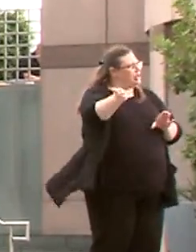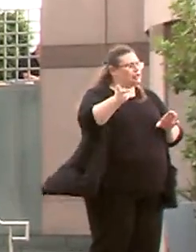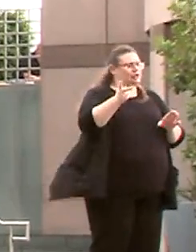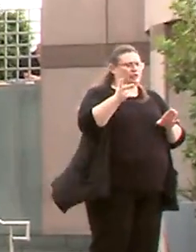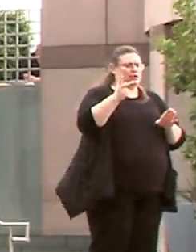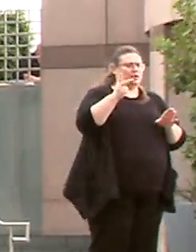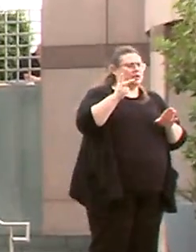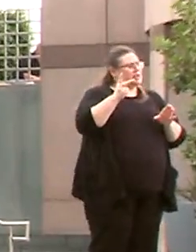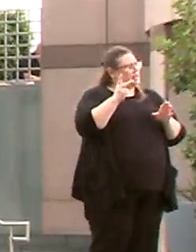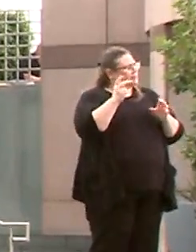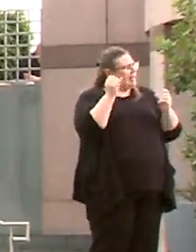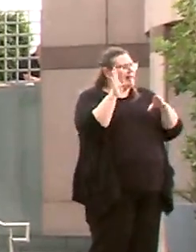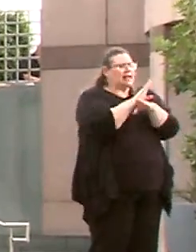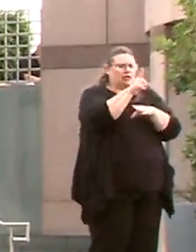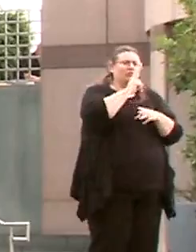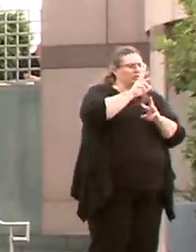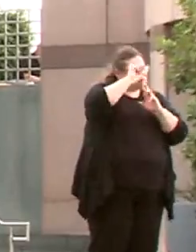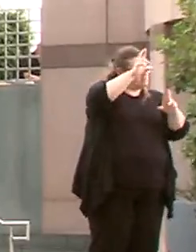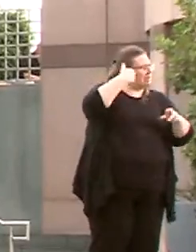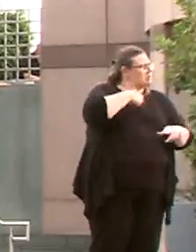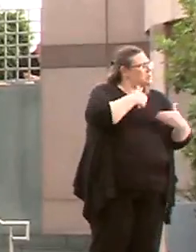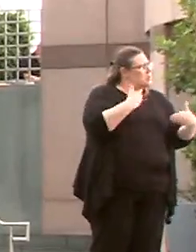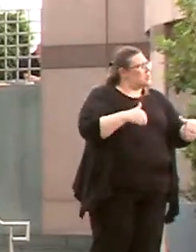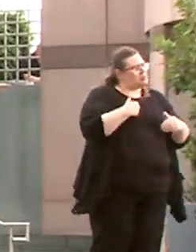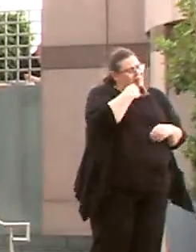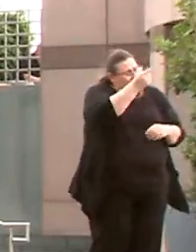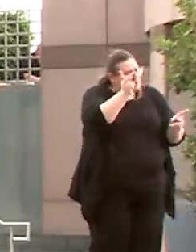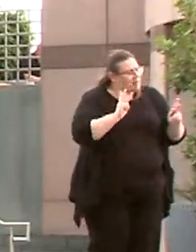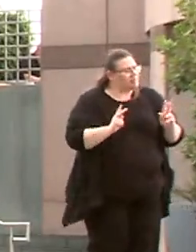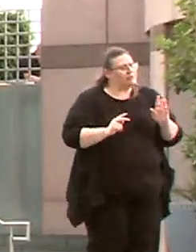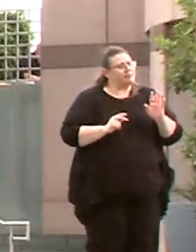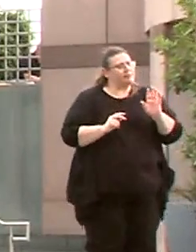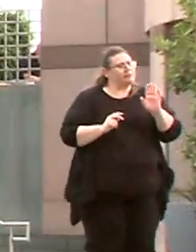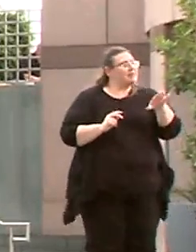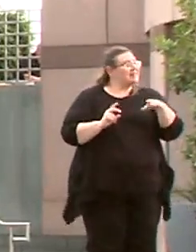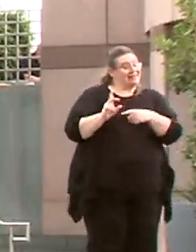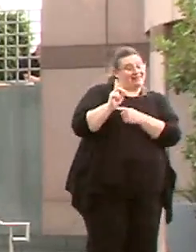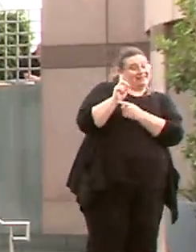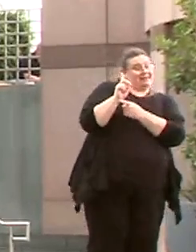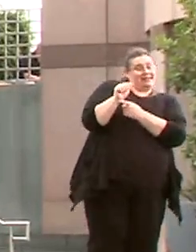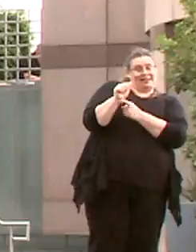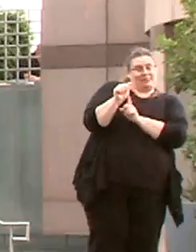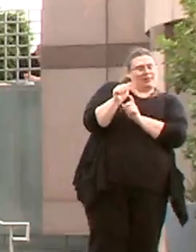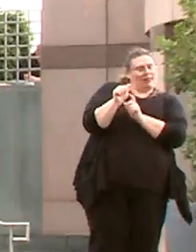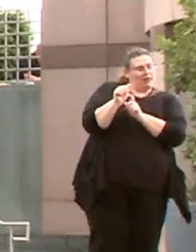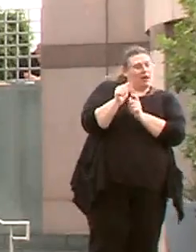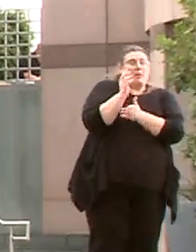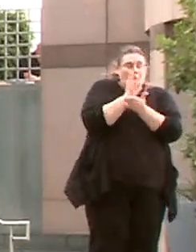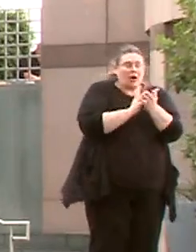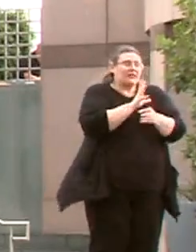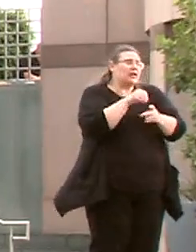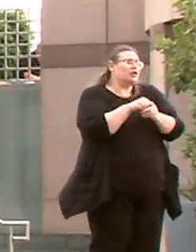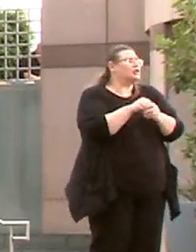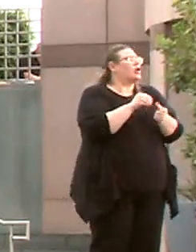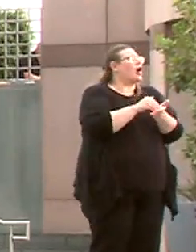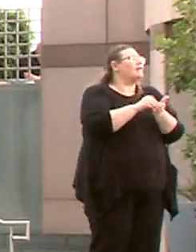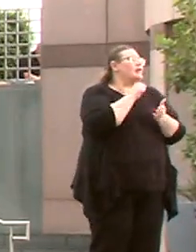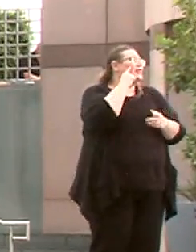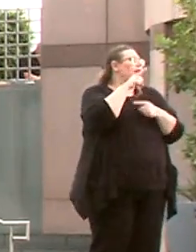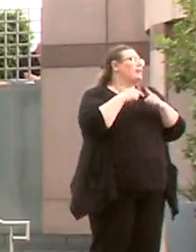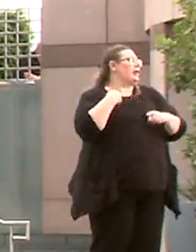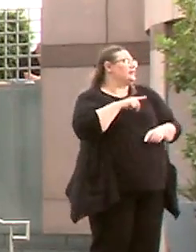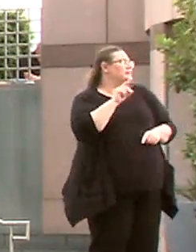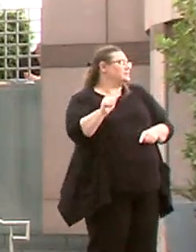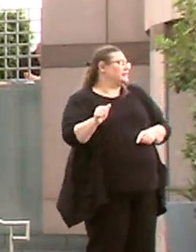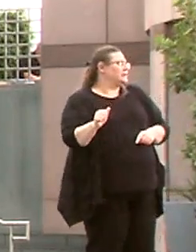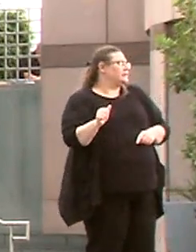in your industries. And so some of the things I tell people is disability is part of inclusion. We're often left out.